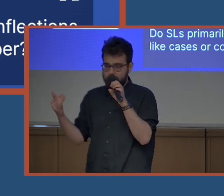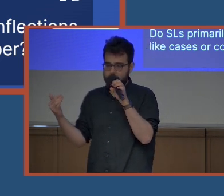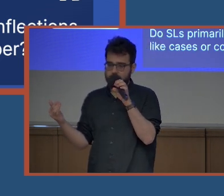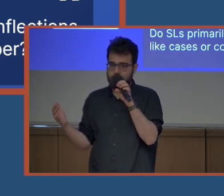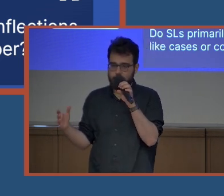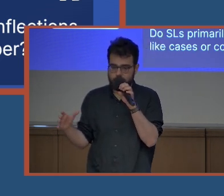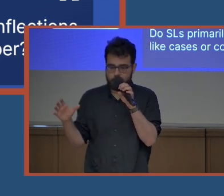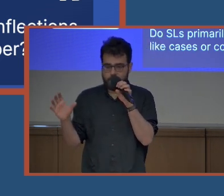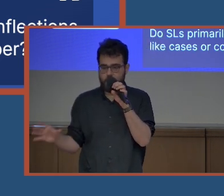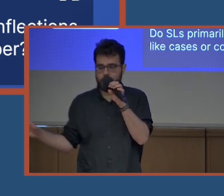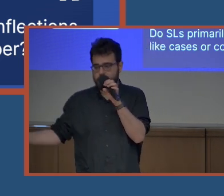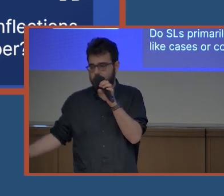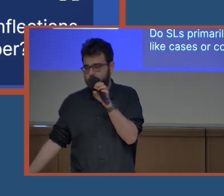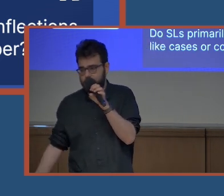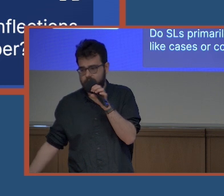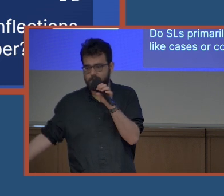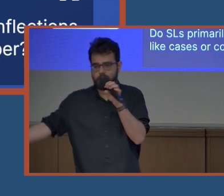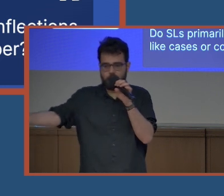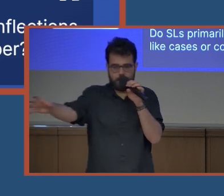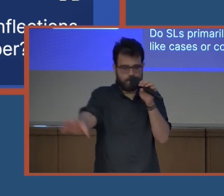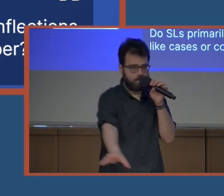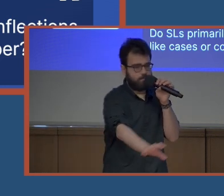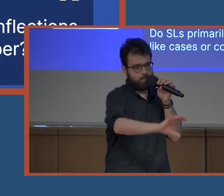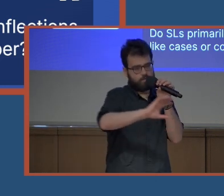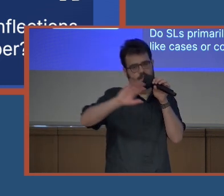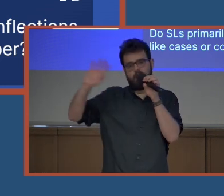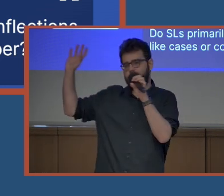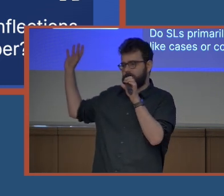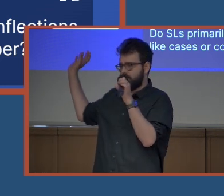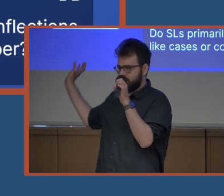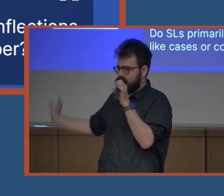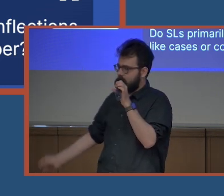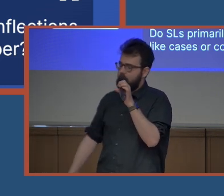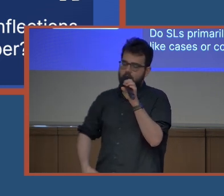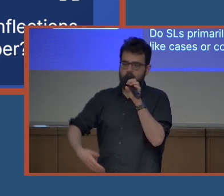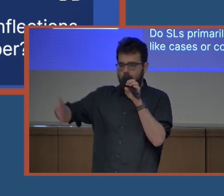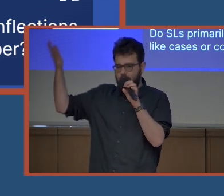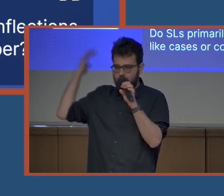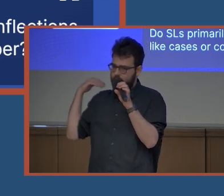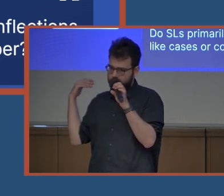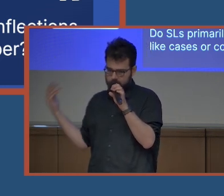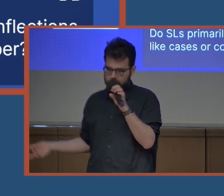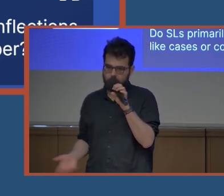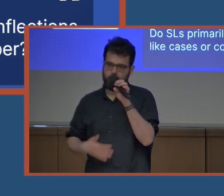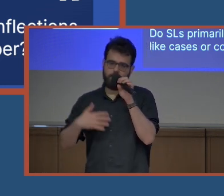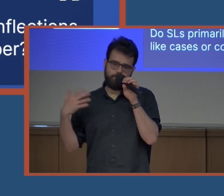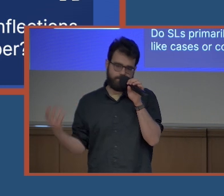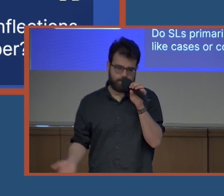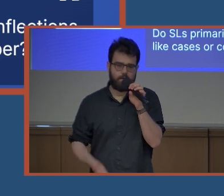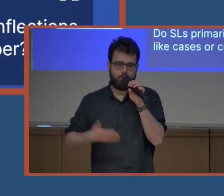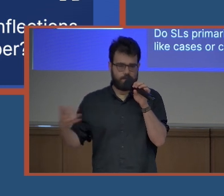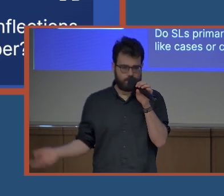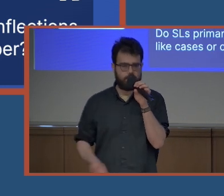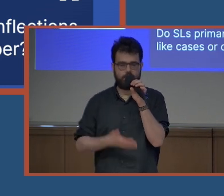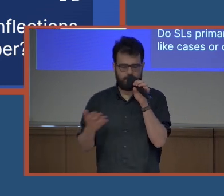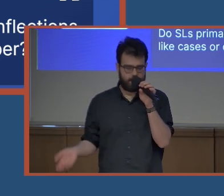language families happen because of these migrations of people that happened a long, long time ago, and now